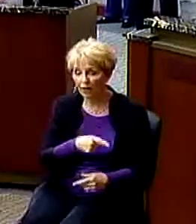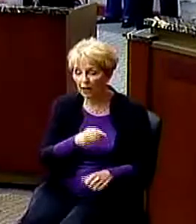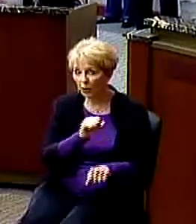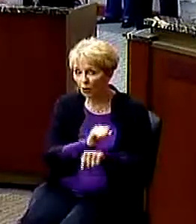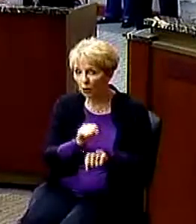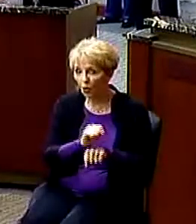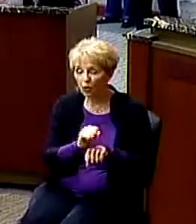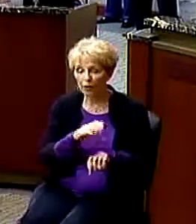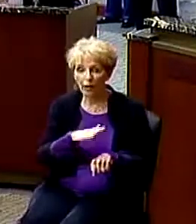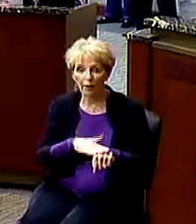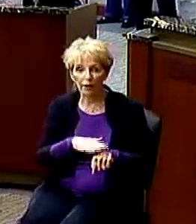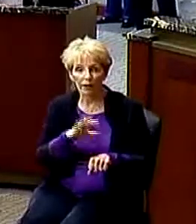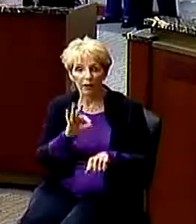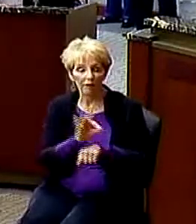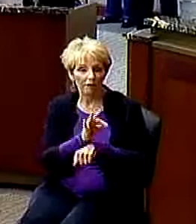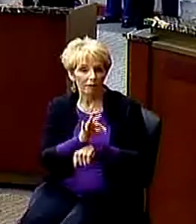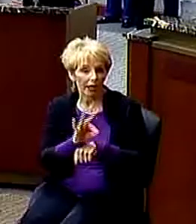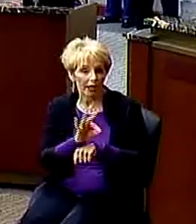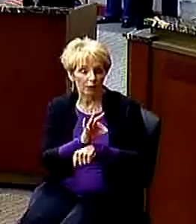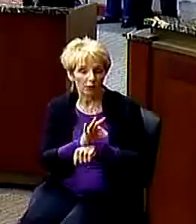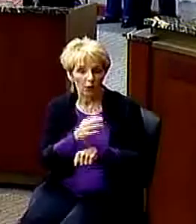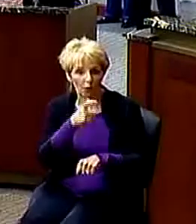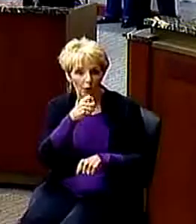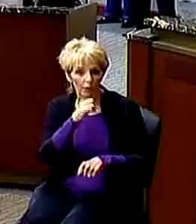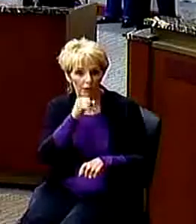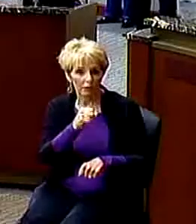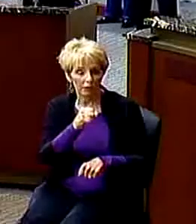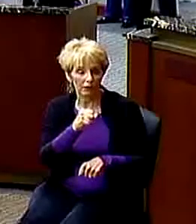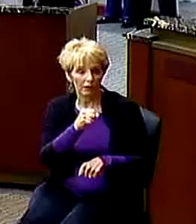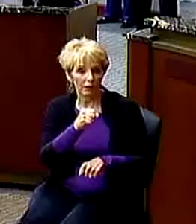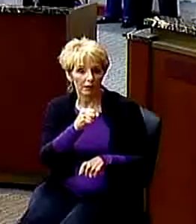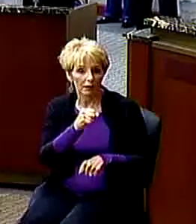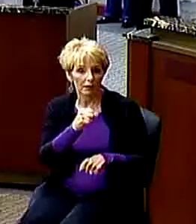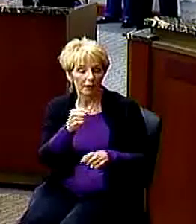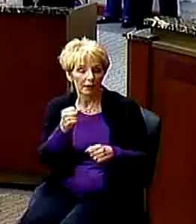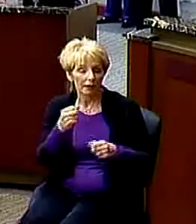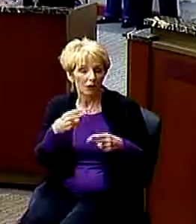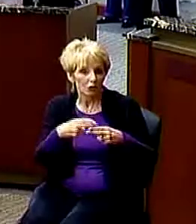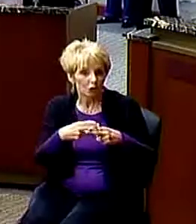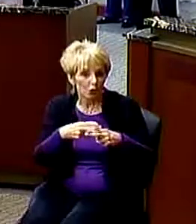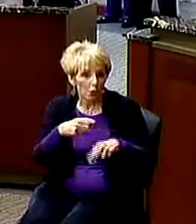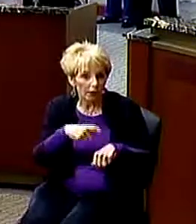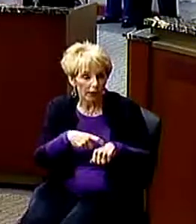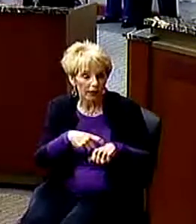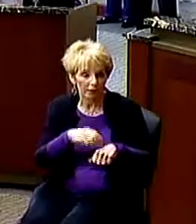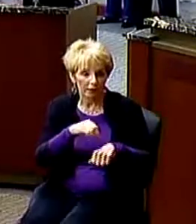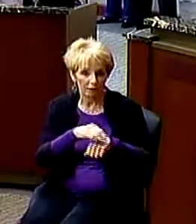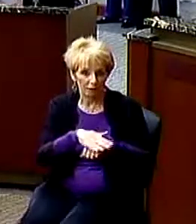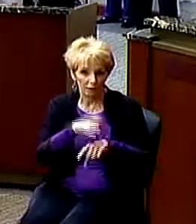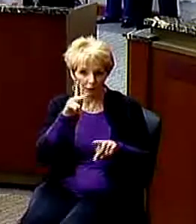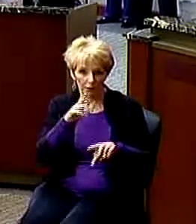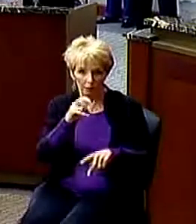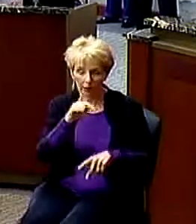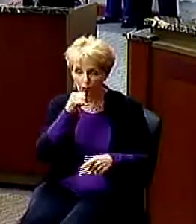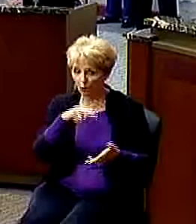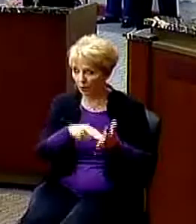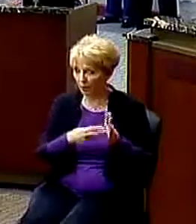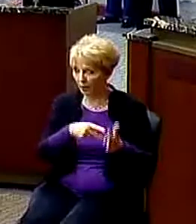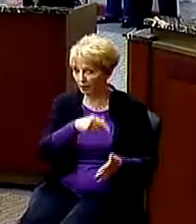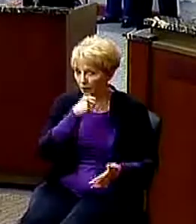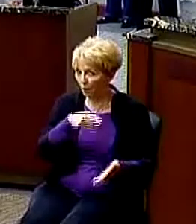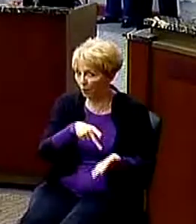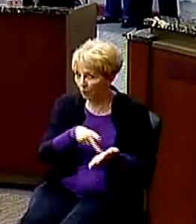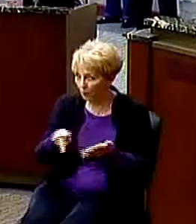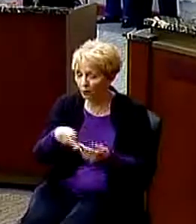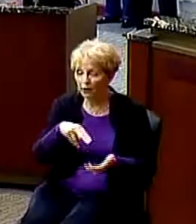work at a factory who is going on short time. That affects people's credit. That don't mean they won't pay